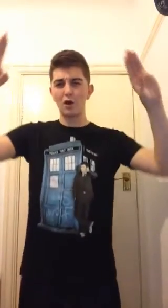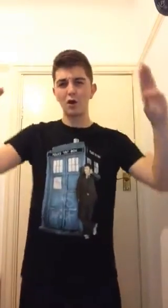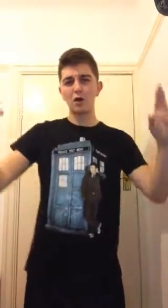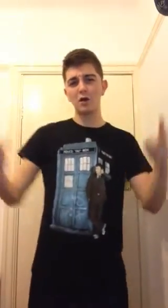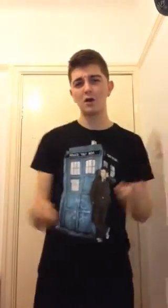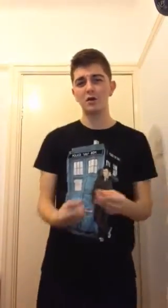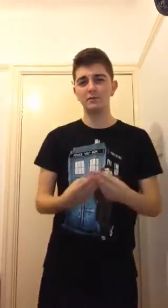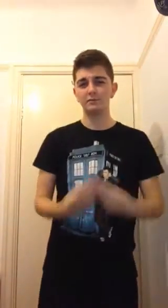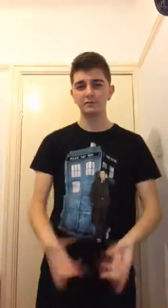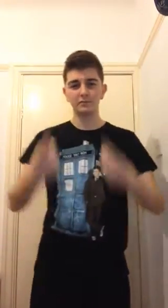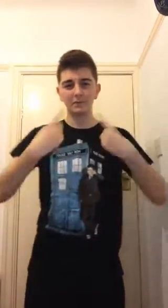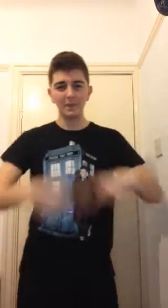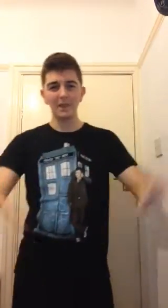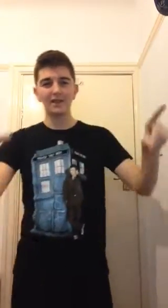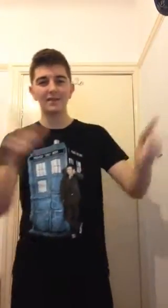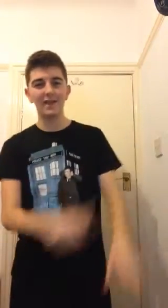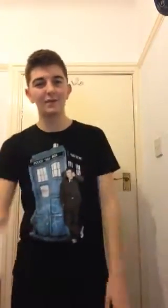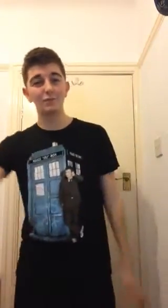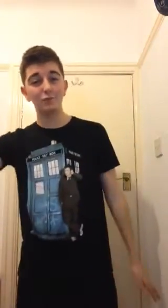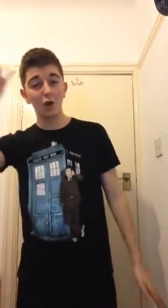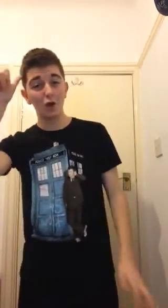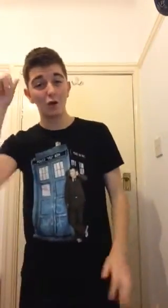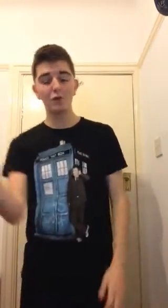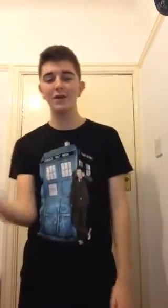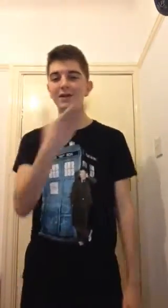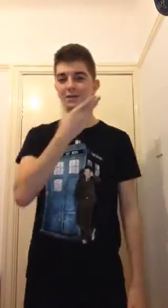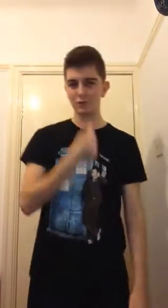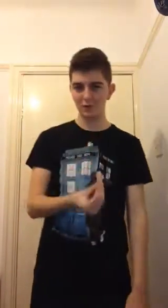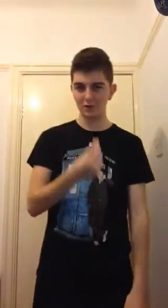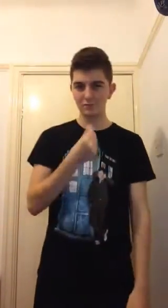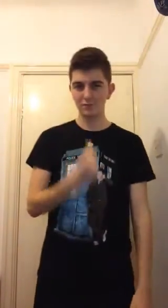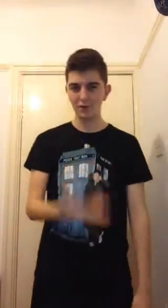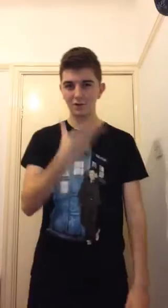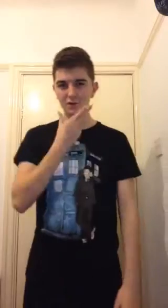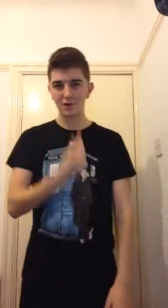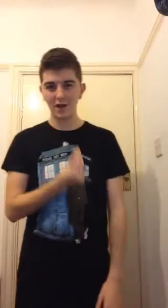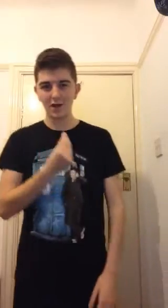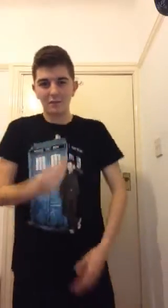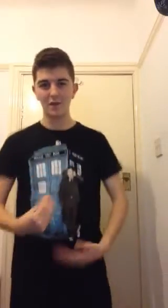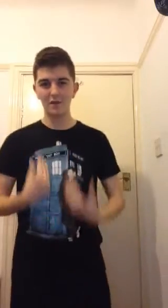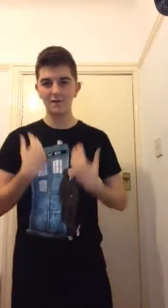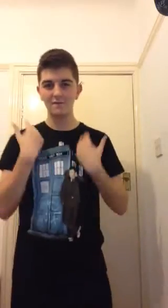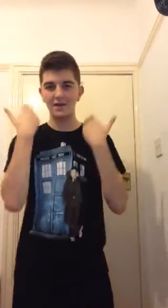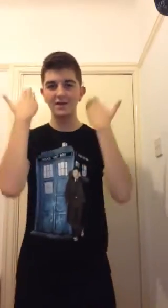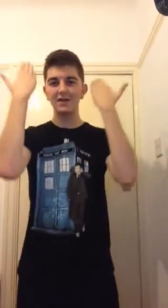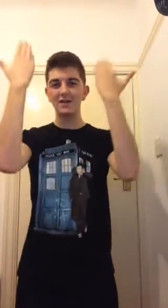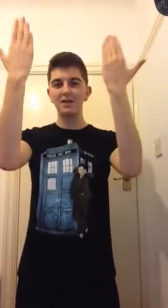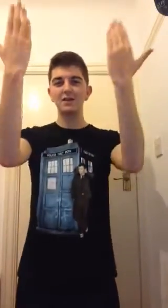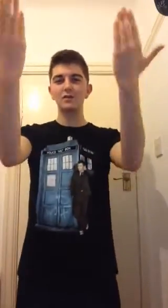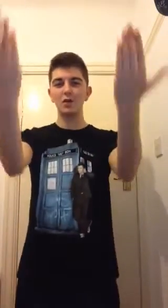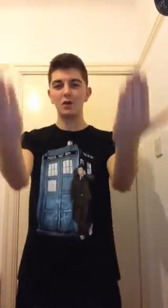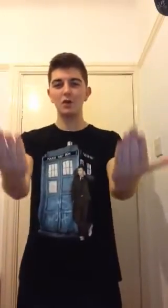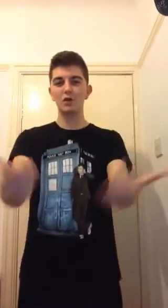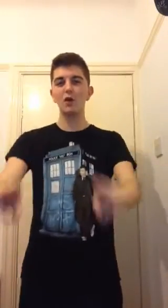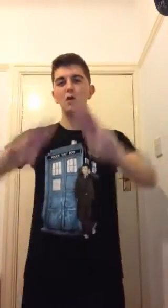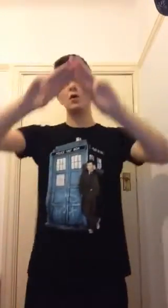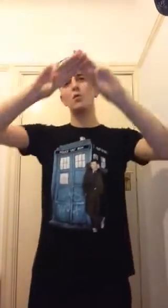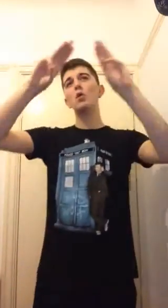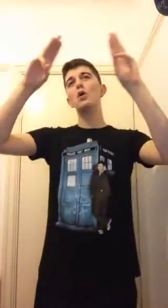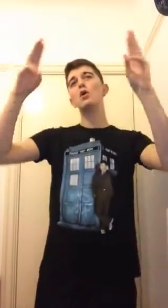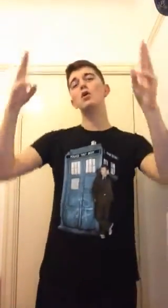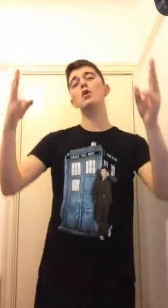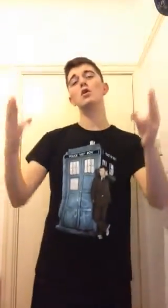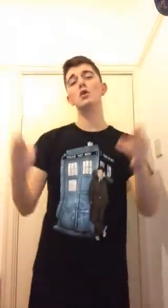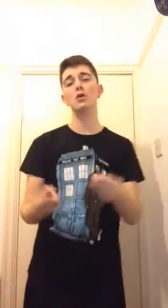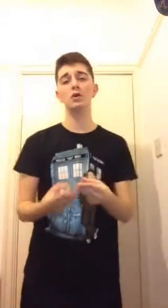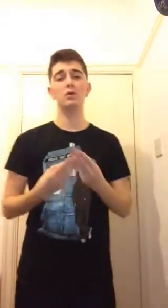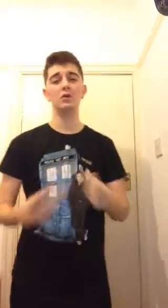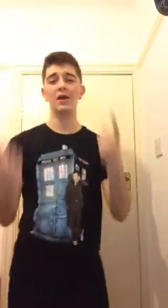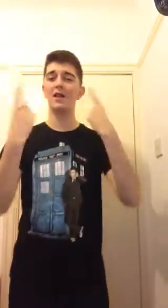that